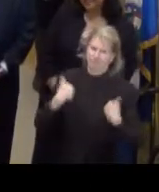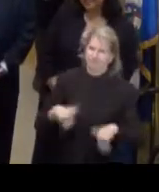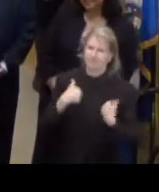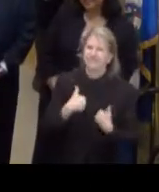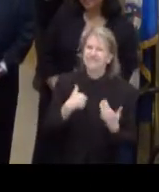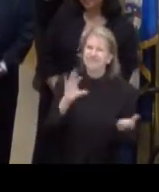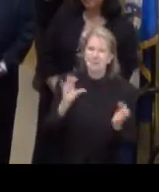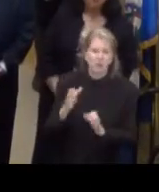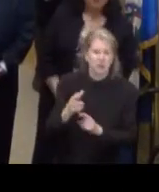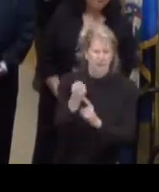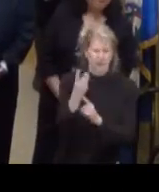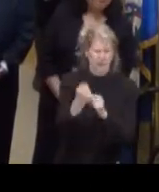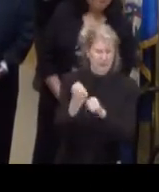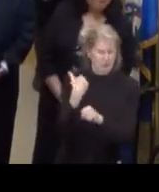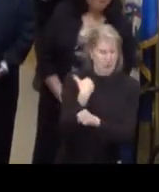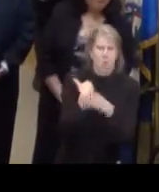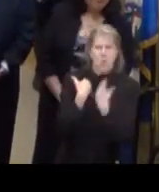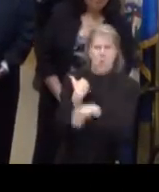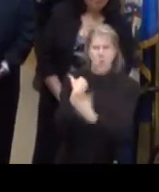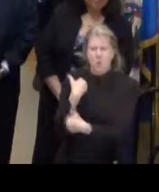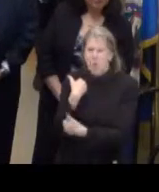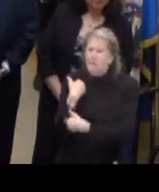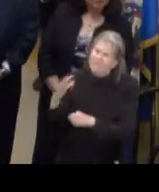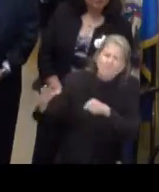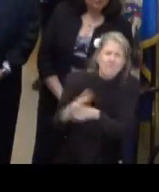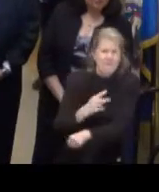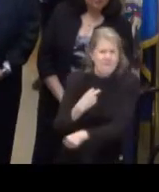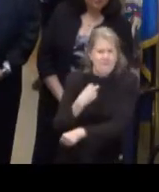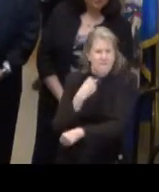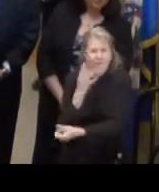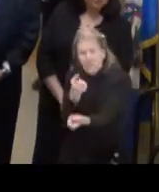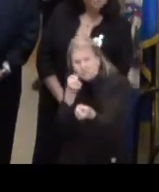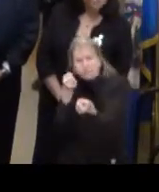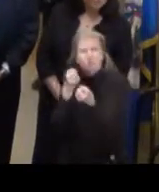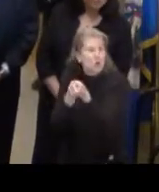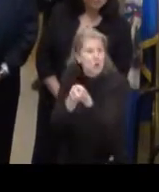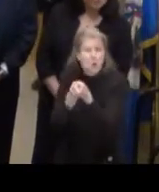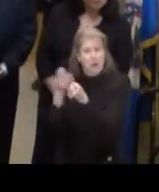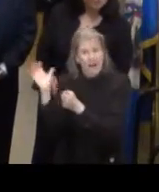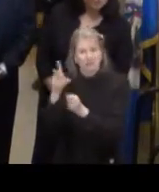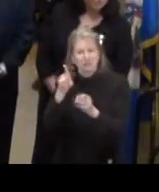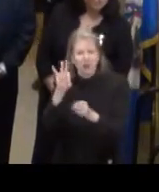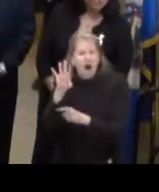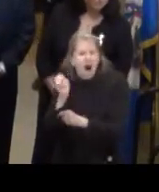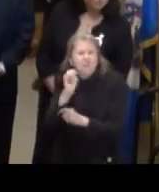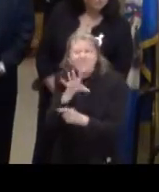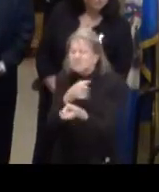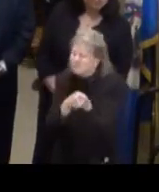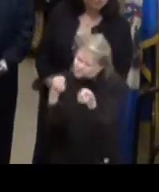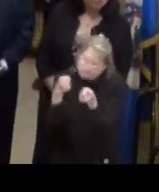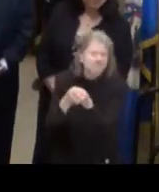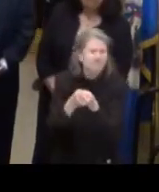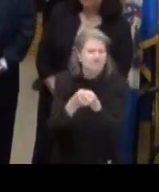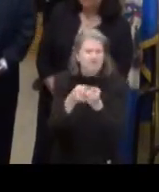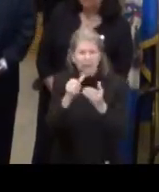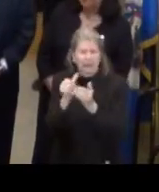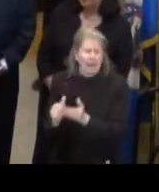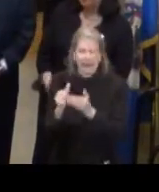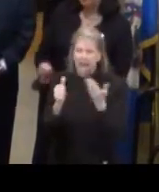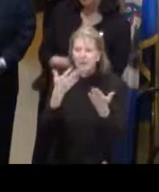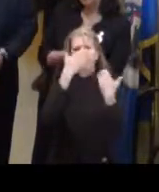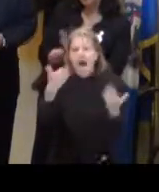Unlike a few years ago, he has provided the fullness of his voice and the leadership of his office. We are going to do this year. Thank you so